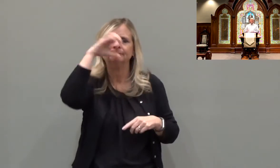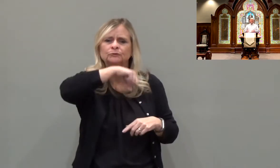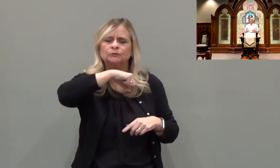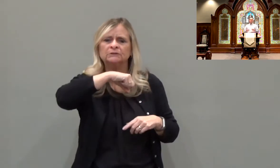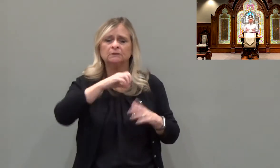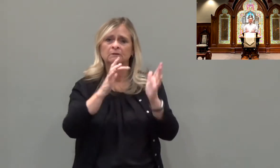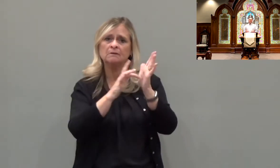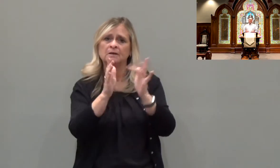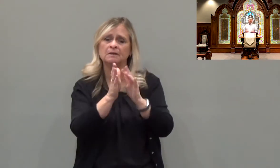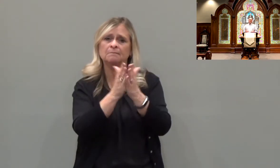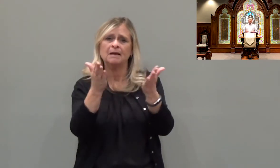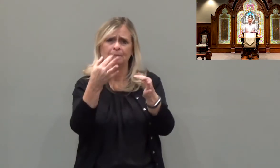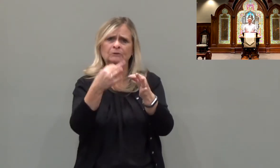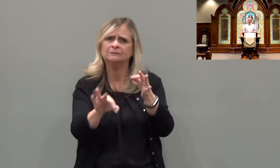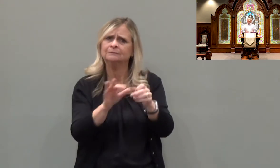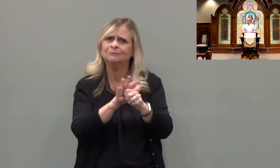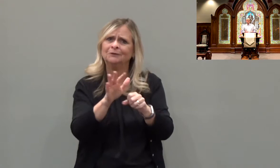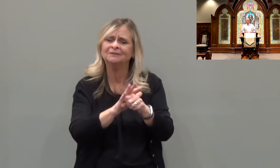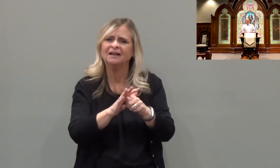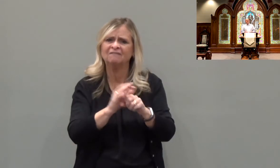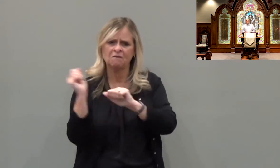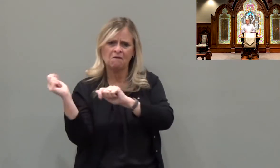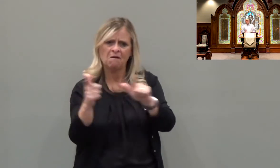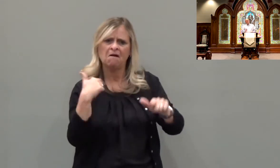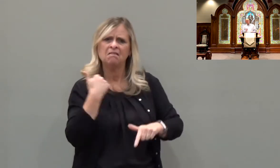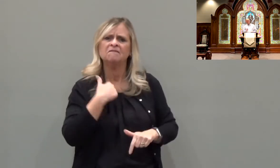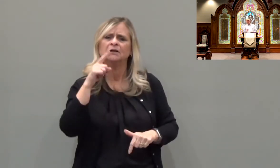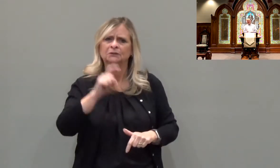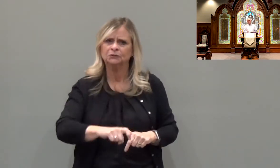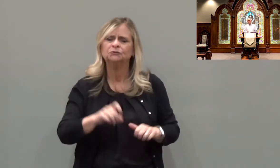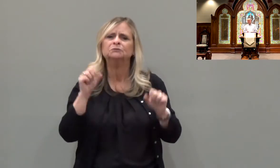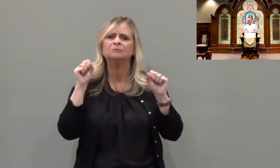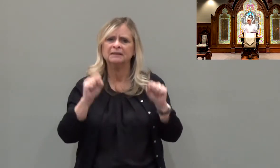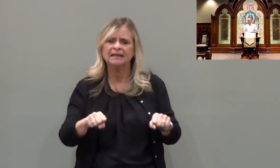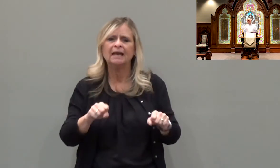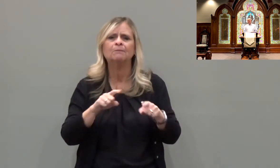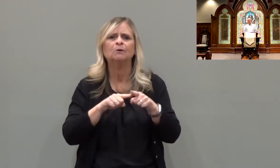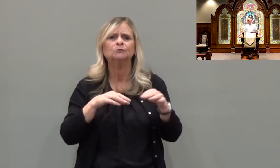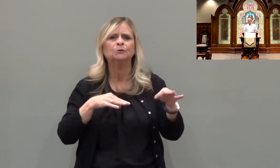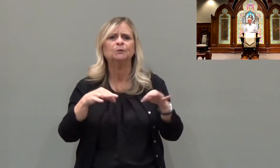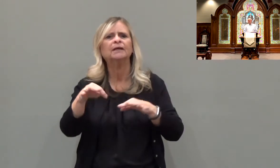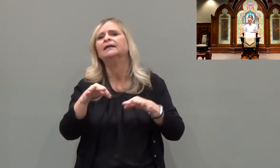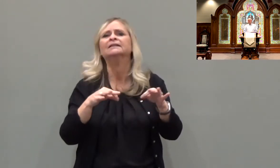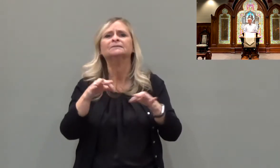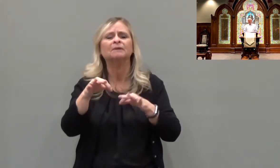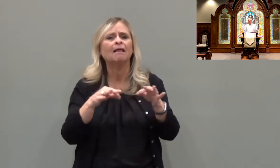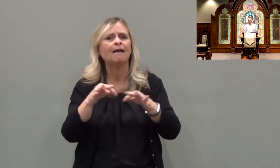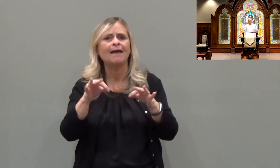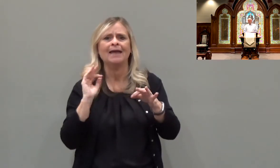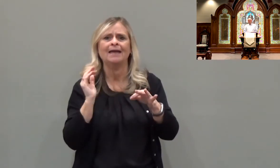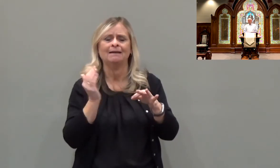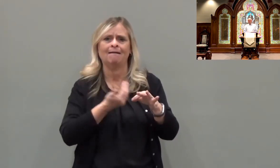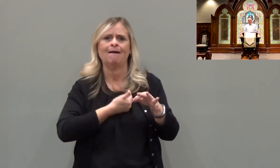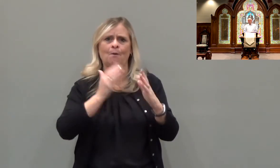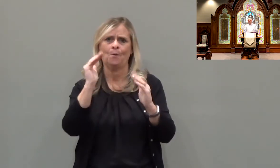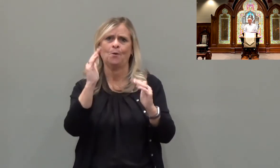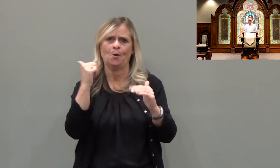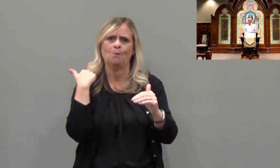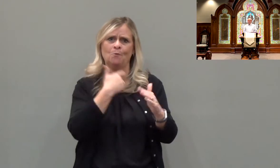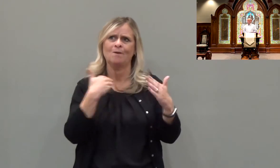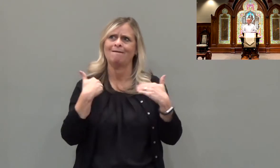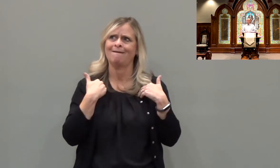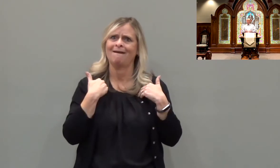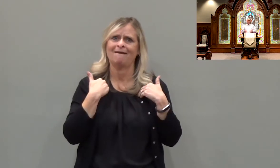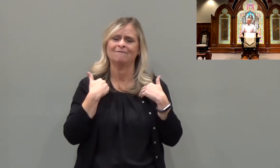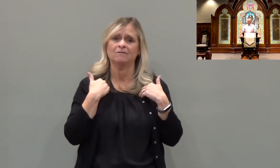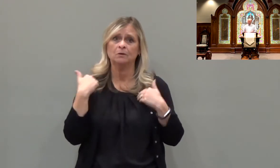simple enough that every one of us ought to be able to give an account for the hope that we have. We